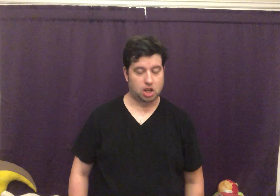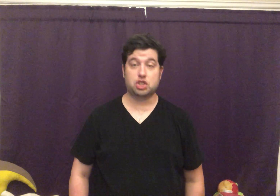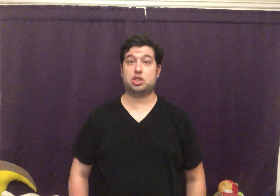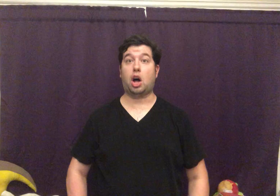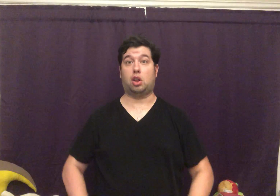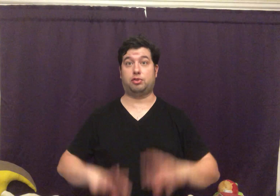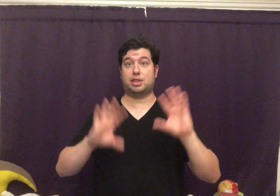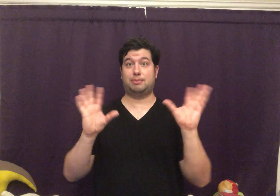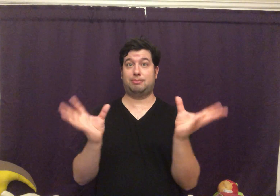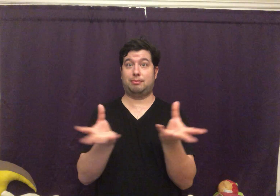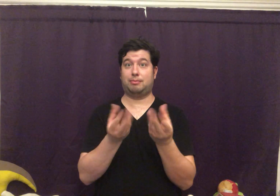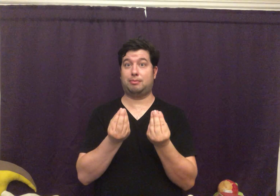Solved.